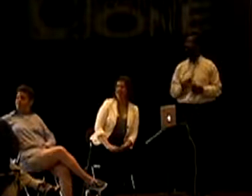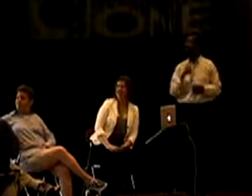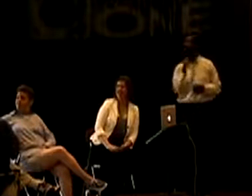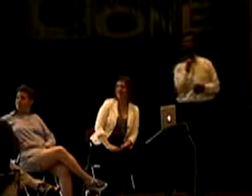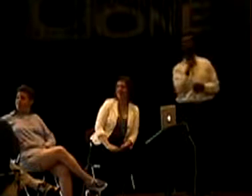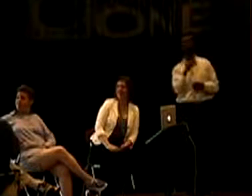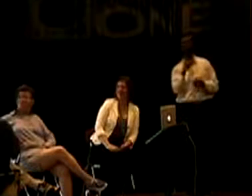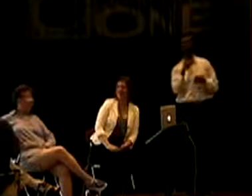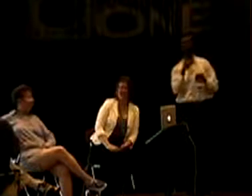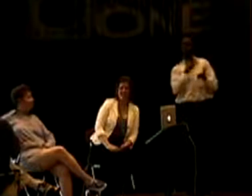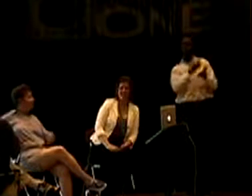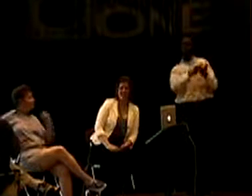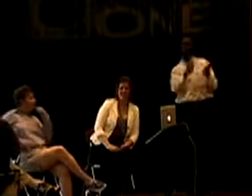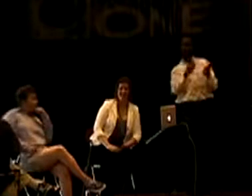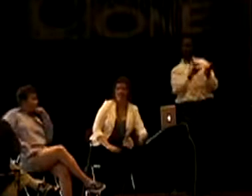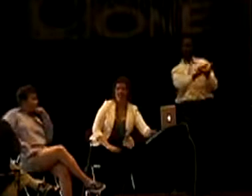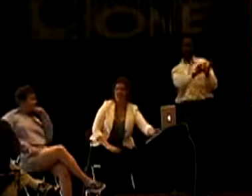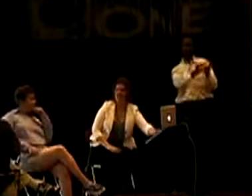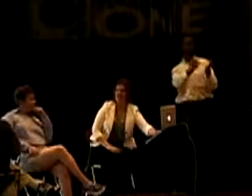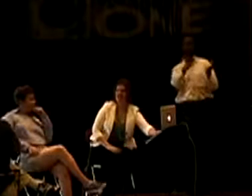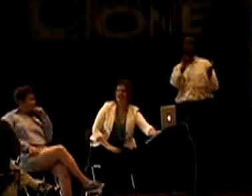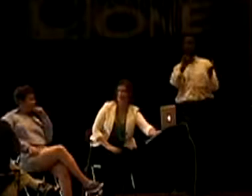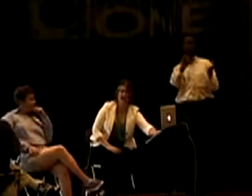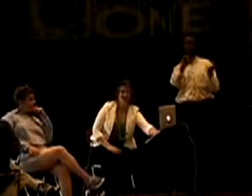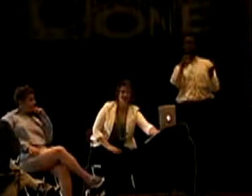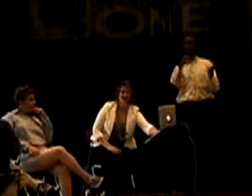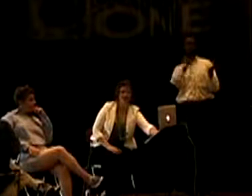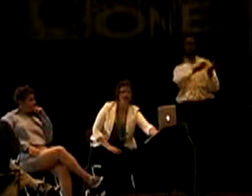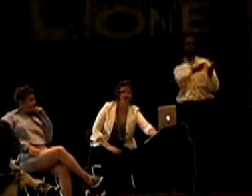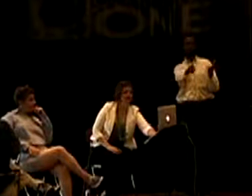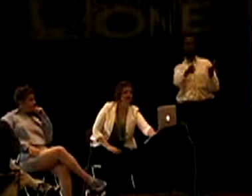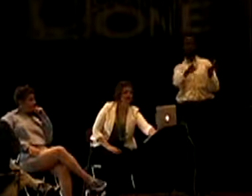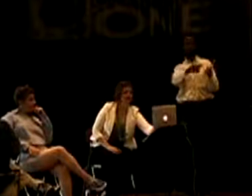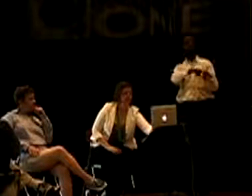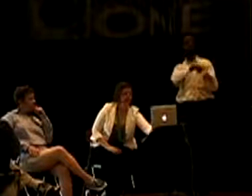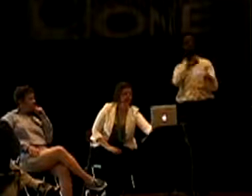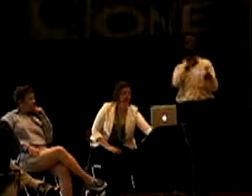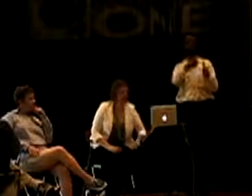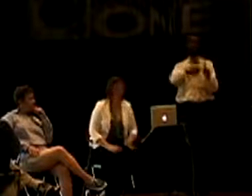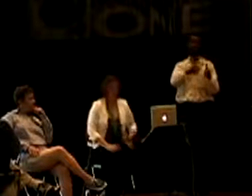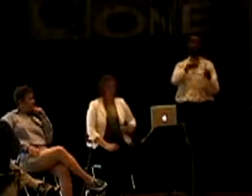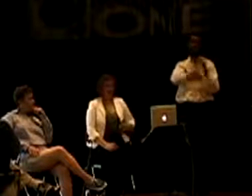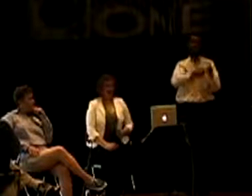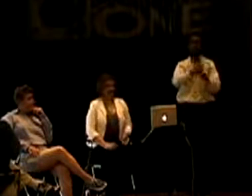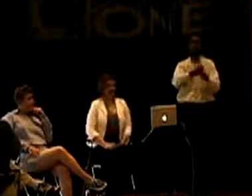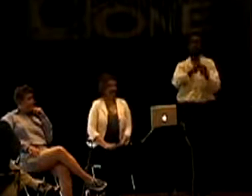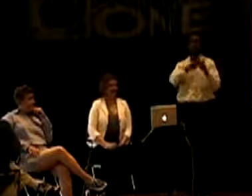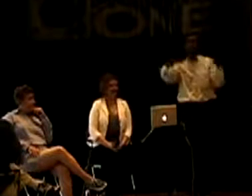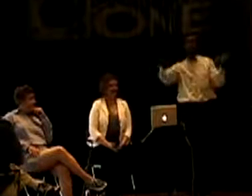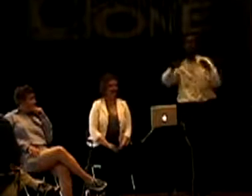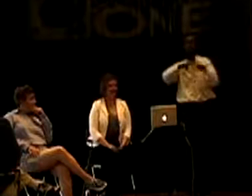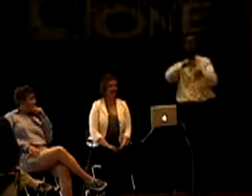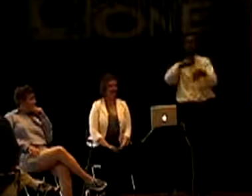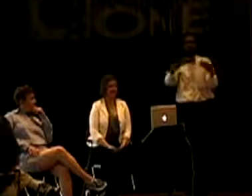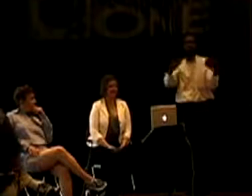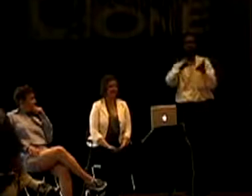How long did it take you to write this script? To think it up and to write it out. How long did it take?